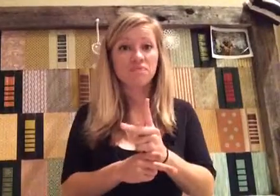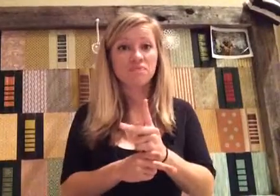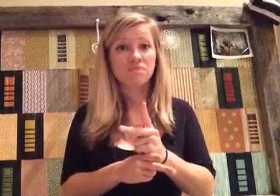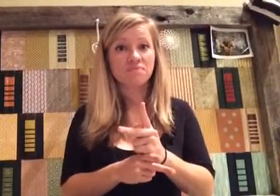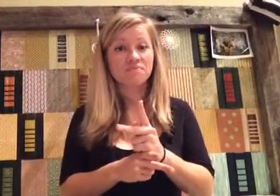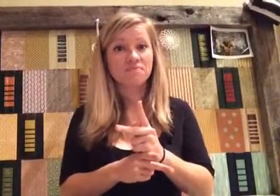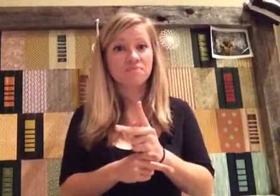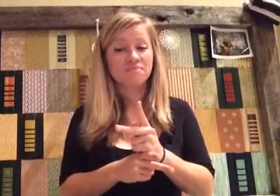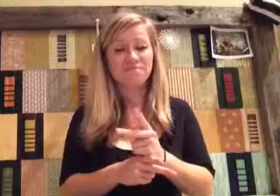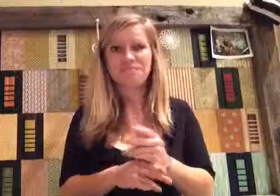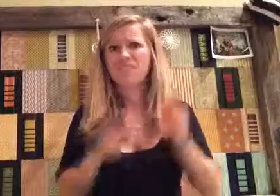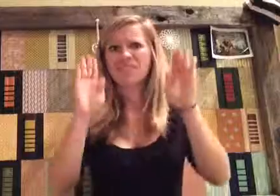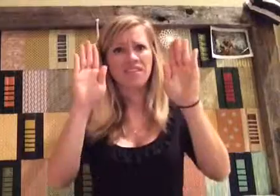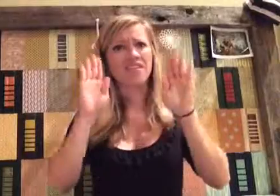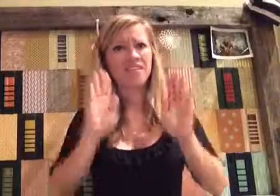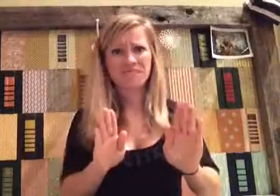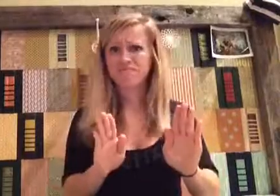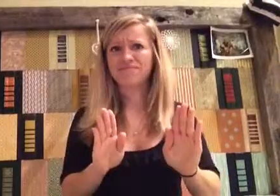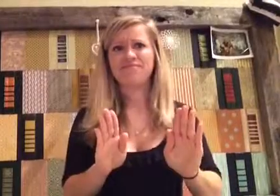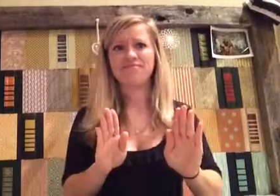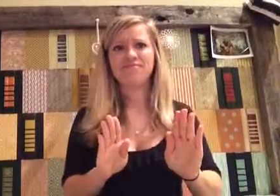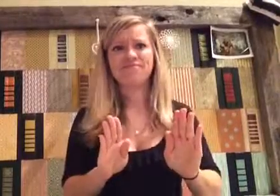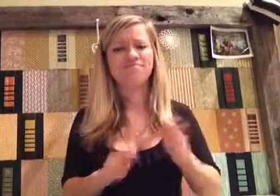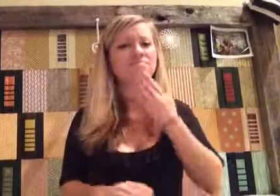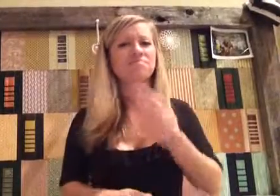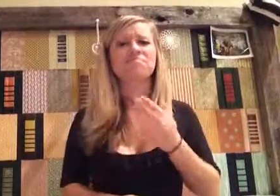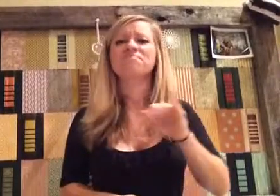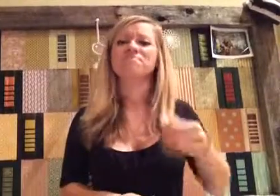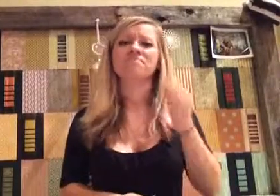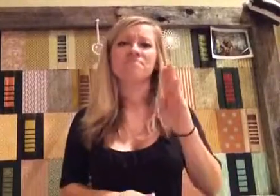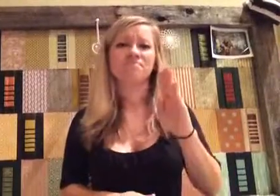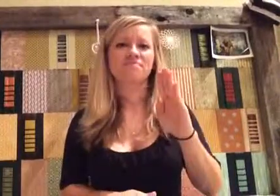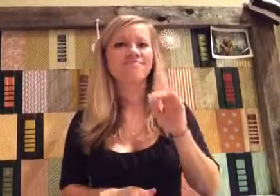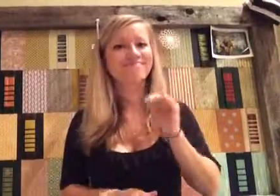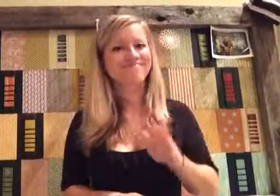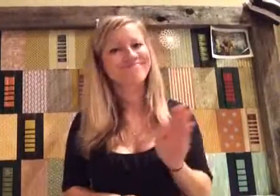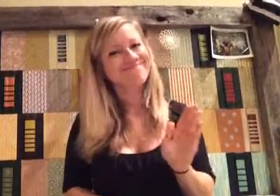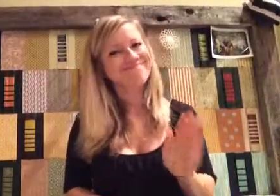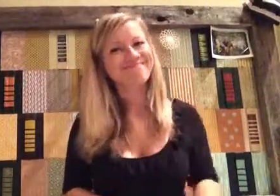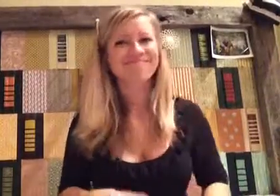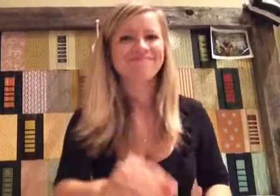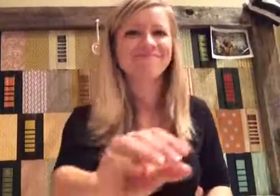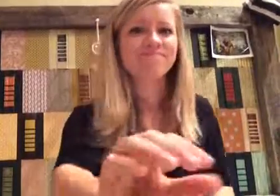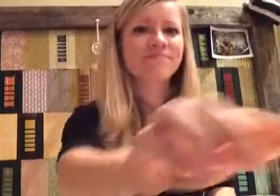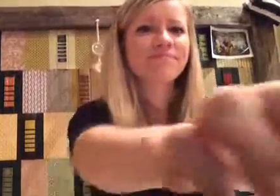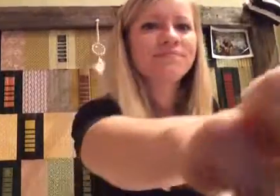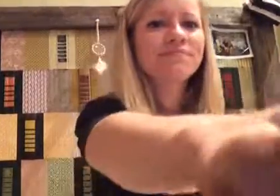You did an awesome job. Congratulations. This has been a podcast